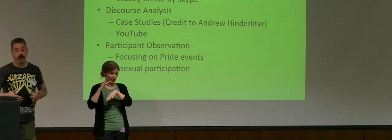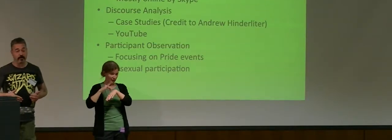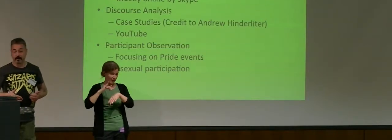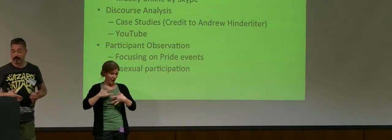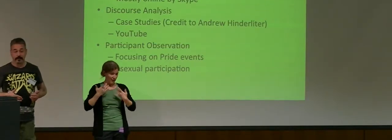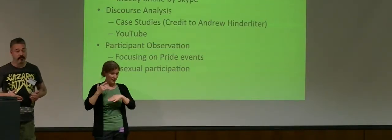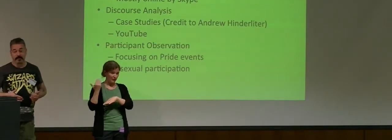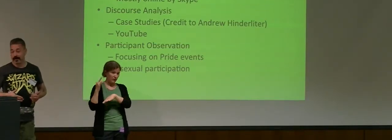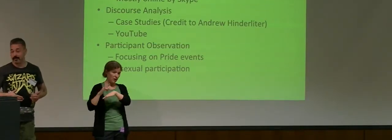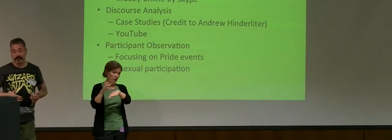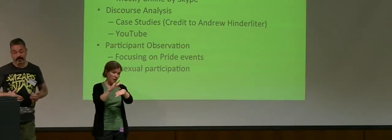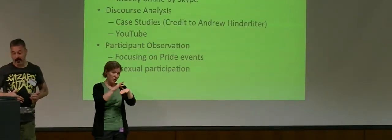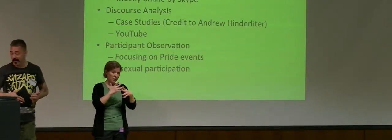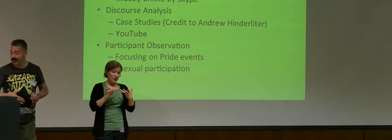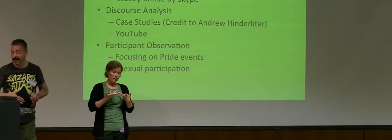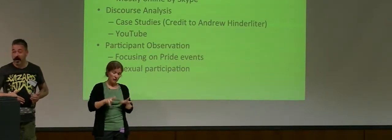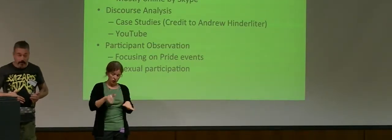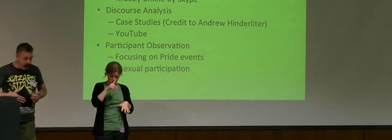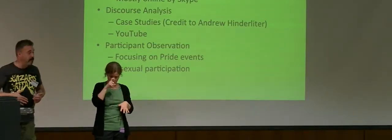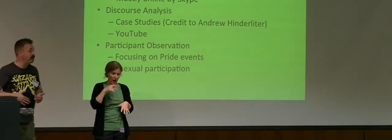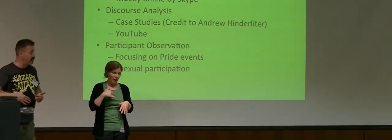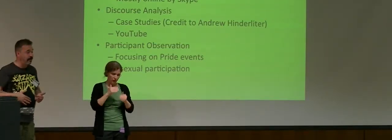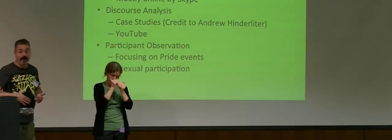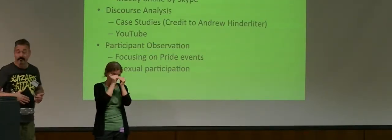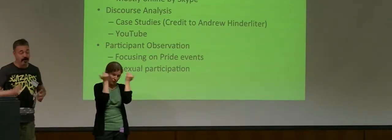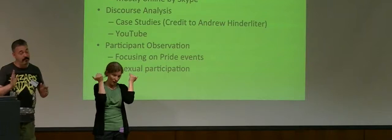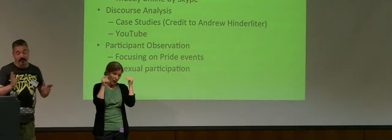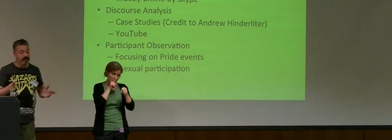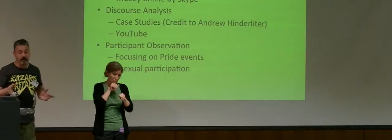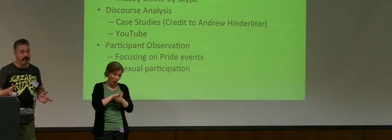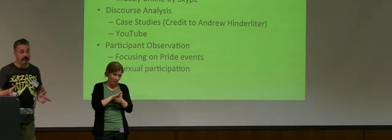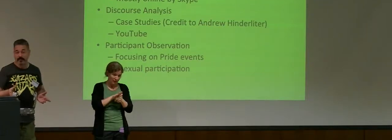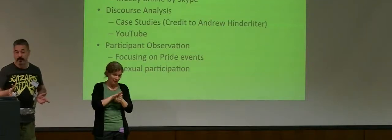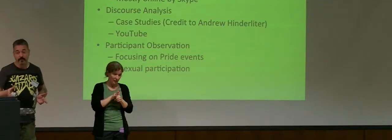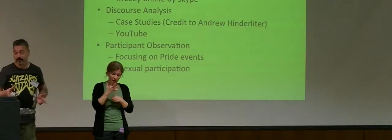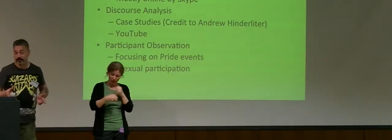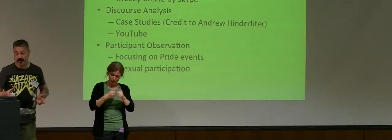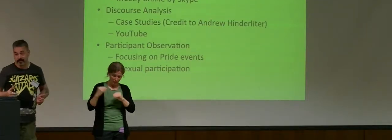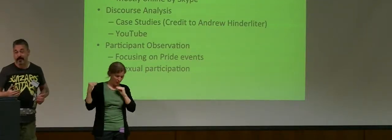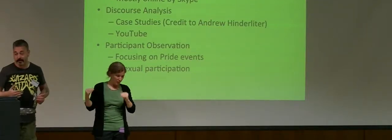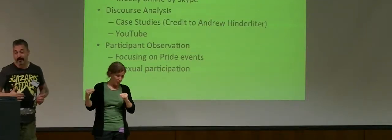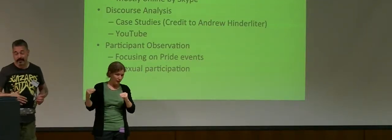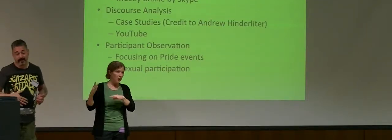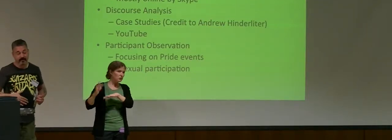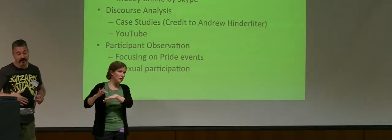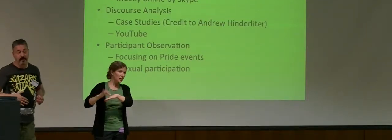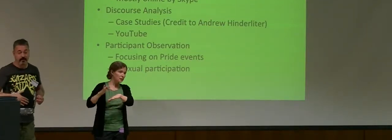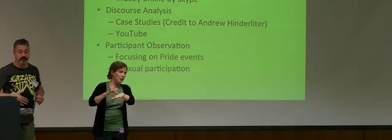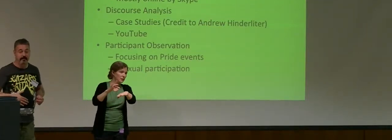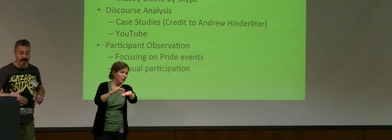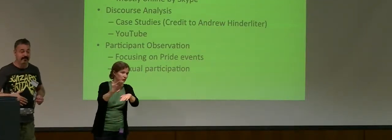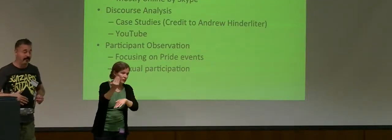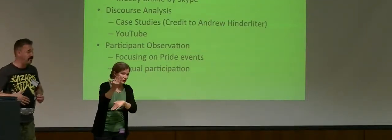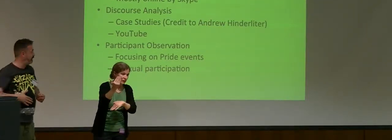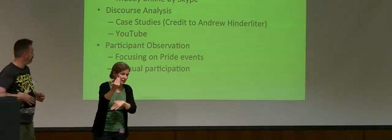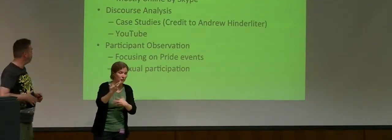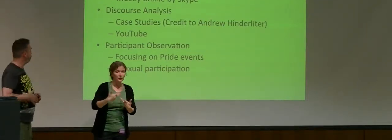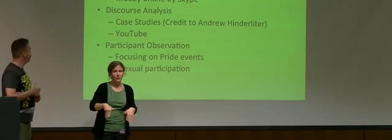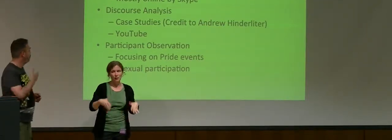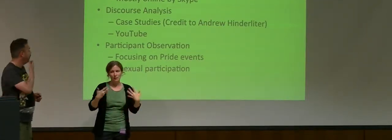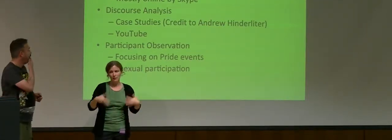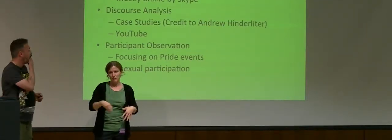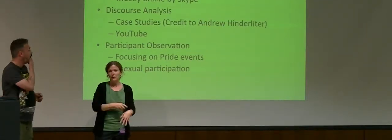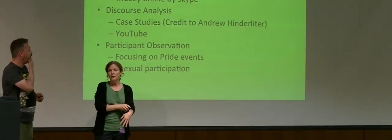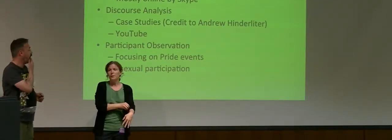see another one by the end of the summer. I promise you, I hadn't been to one for 5 years before this, but by the end of the summer I will be to 15